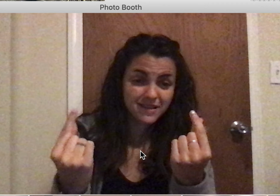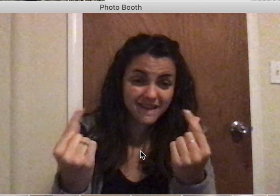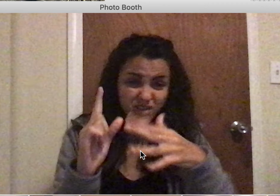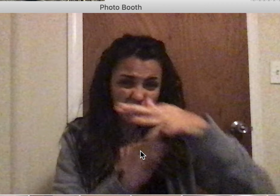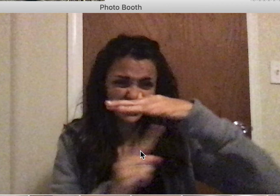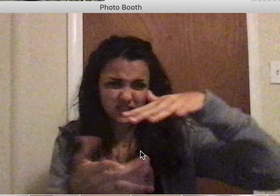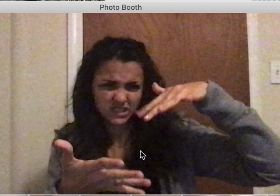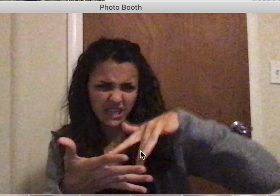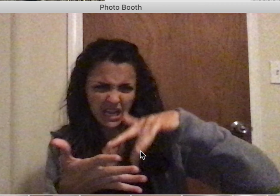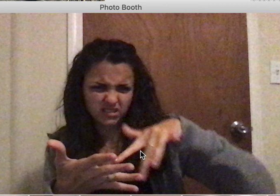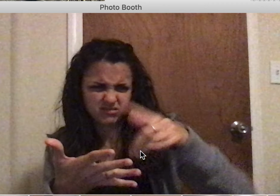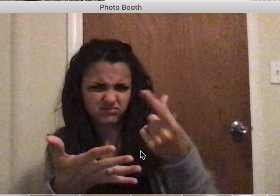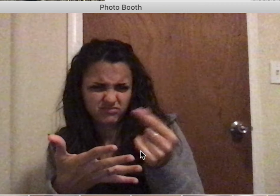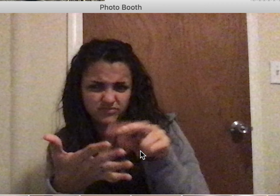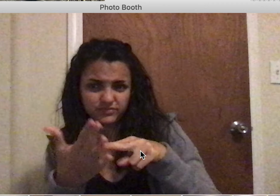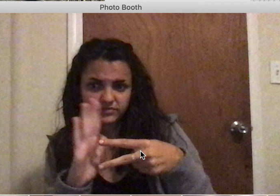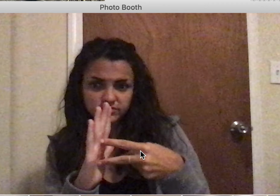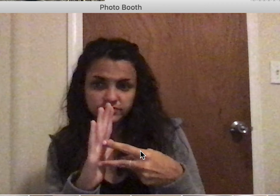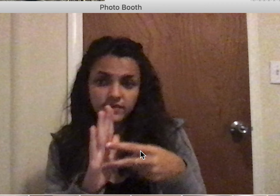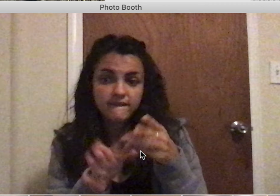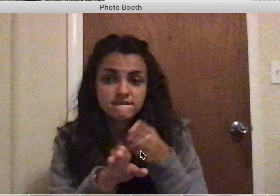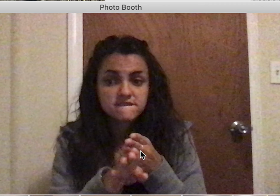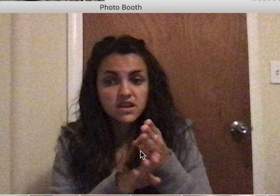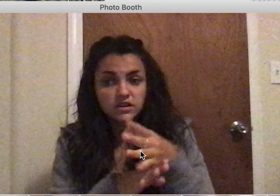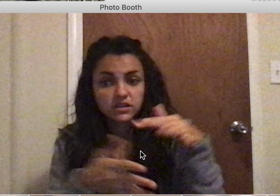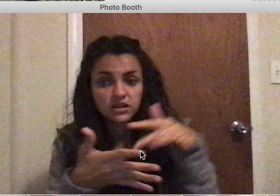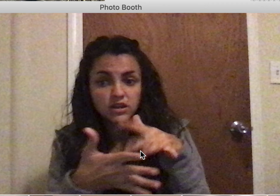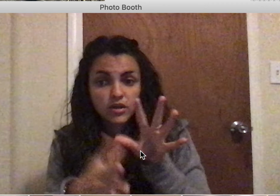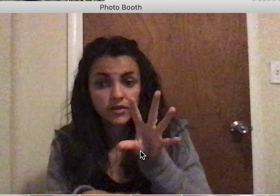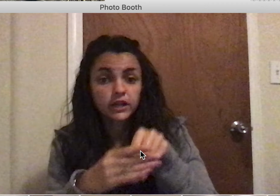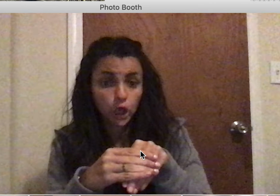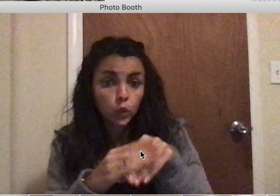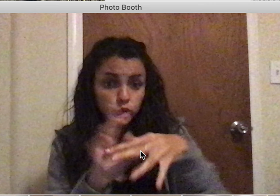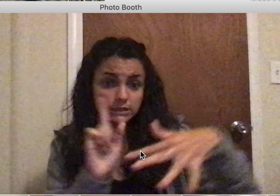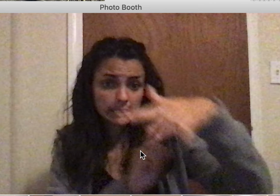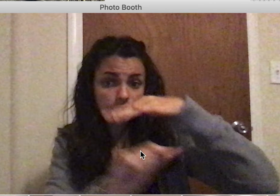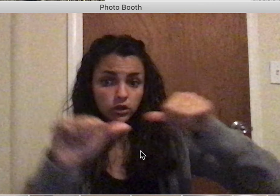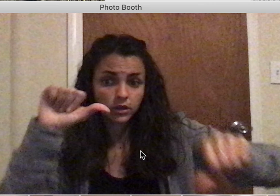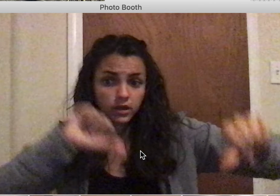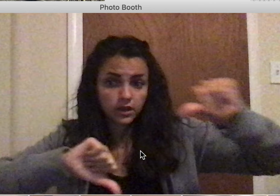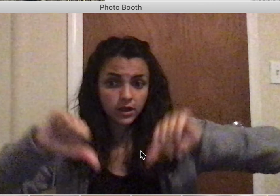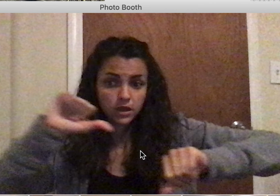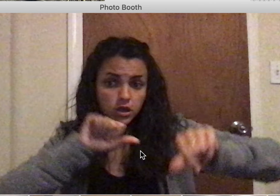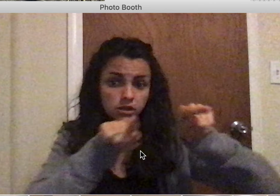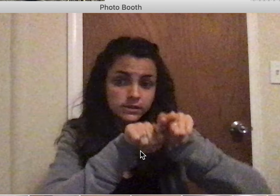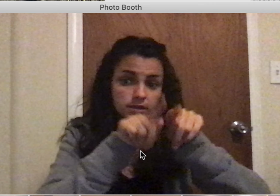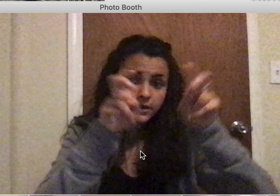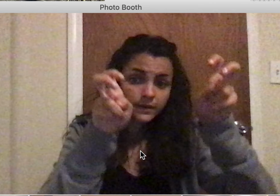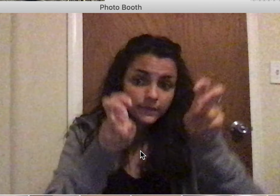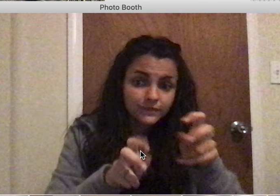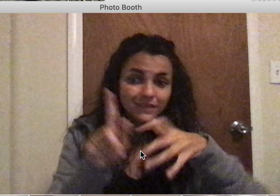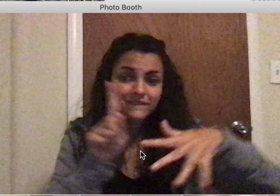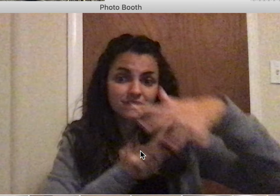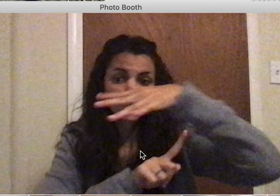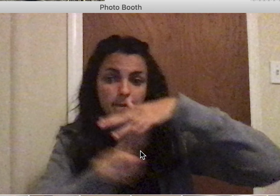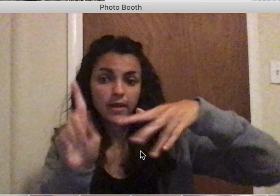studies? It's a field of study that includes environmental science and additional subjects such as